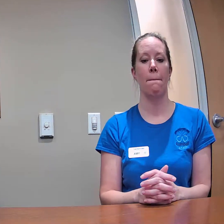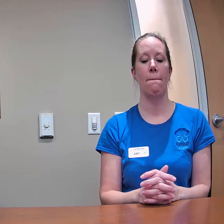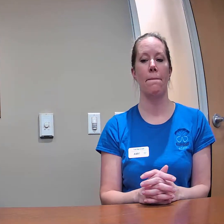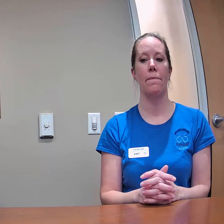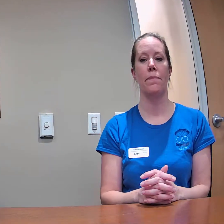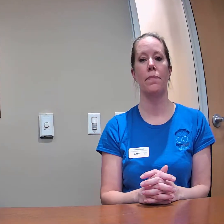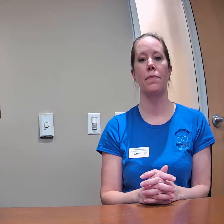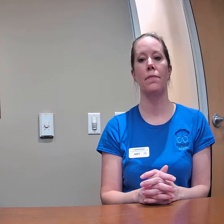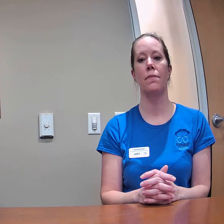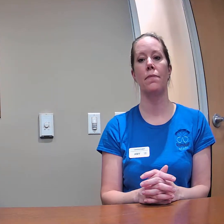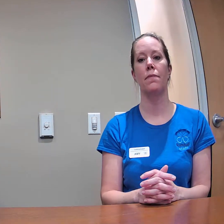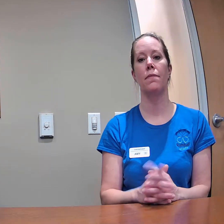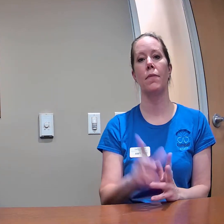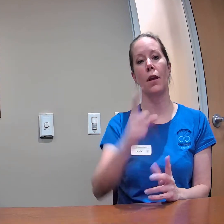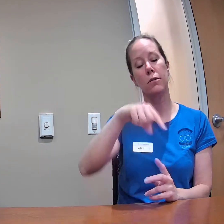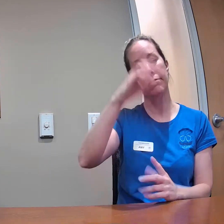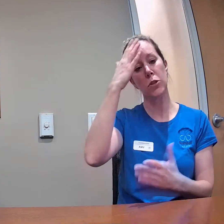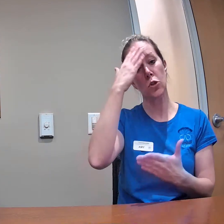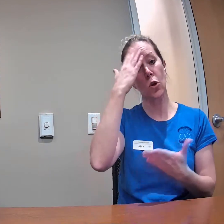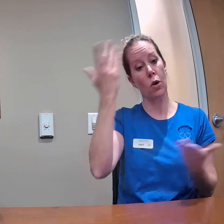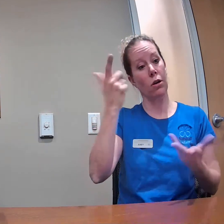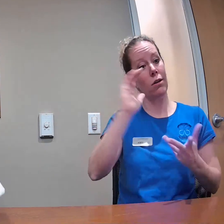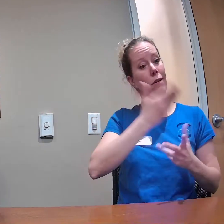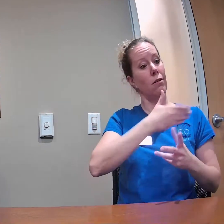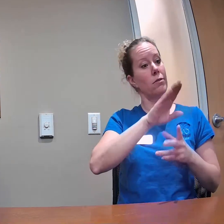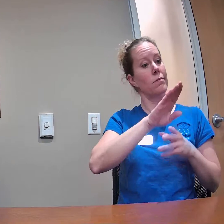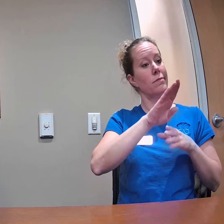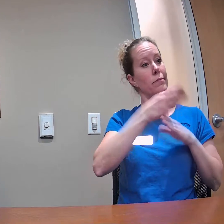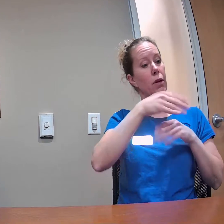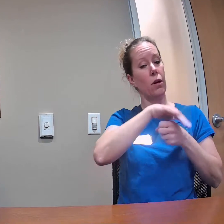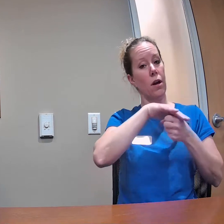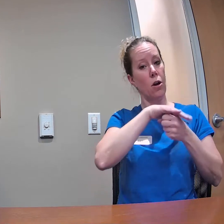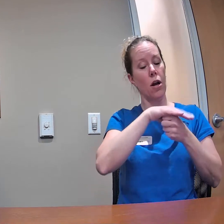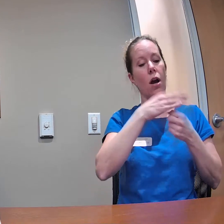As you all know, we're in orange restrict area, so